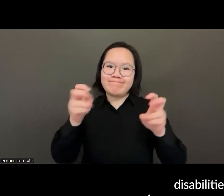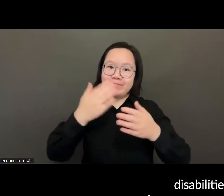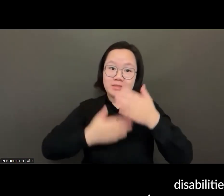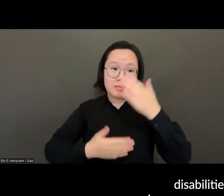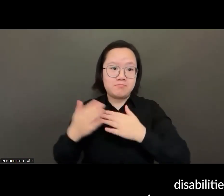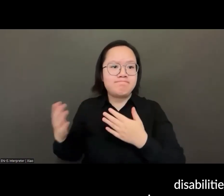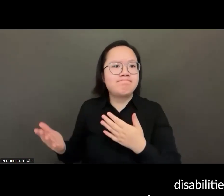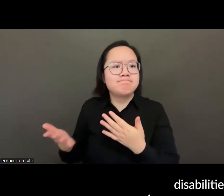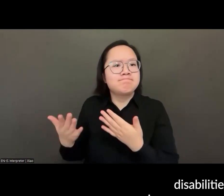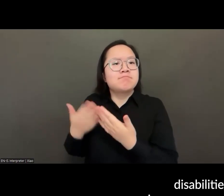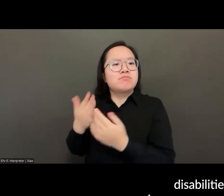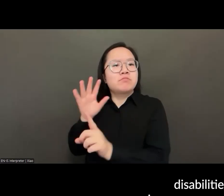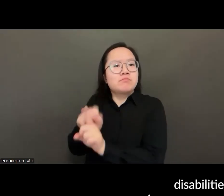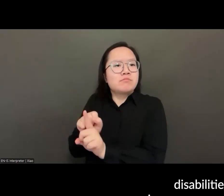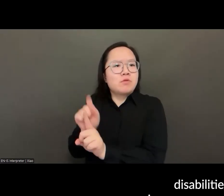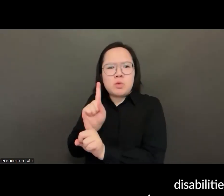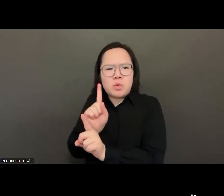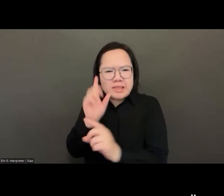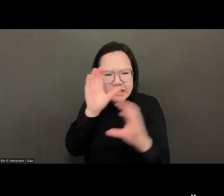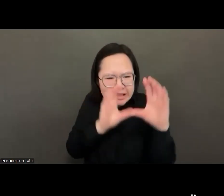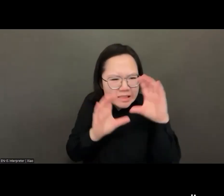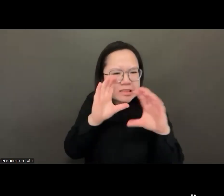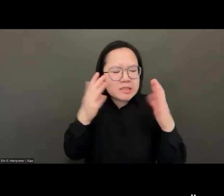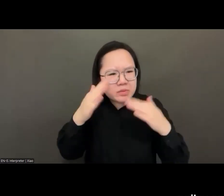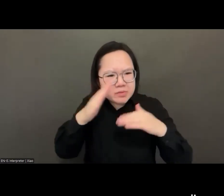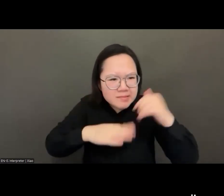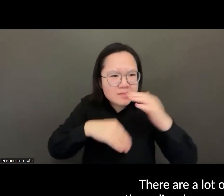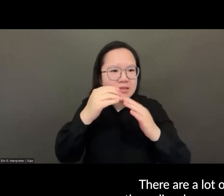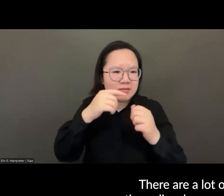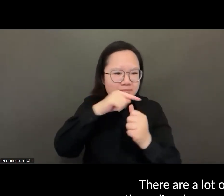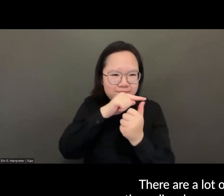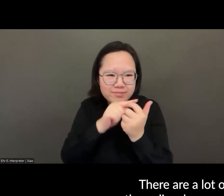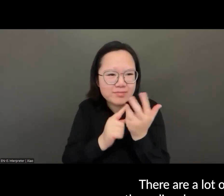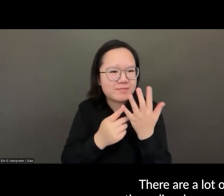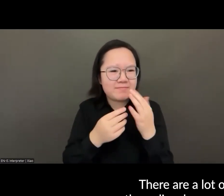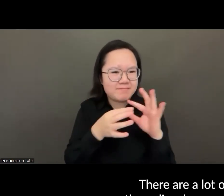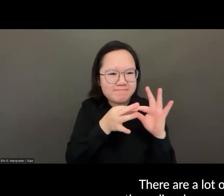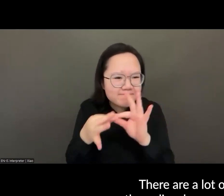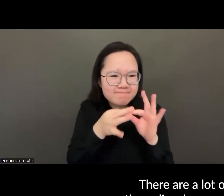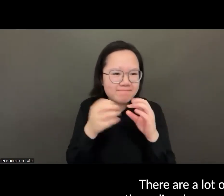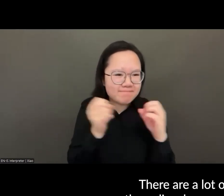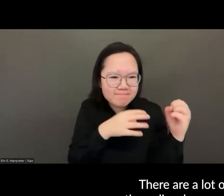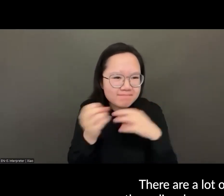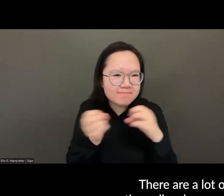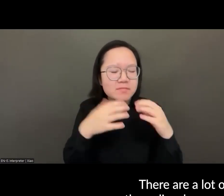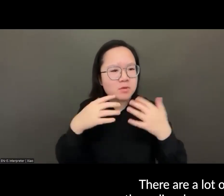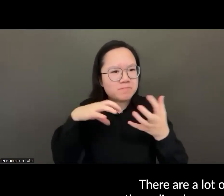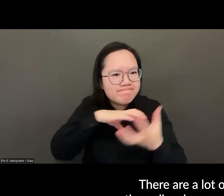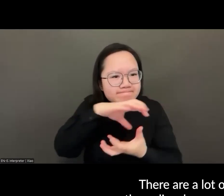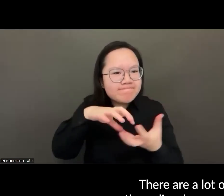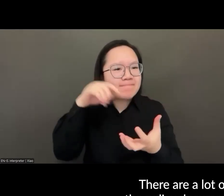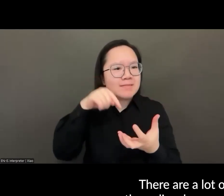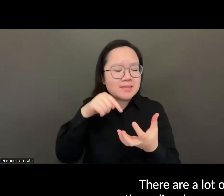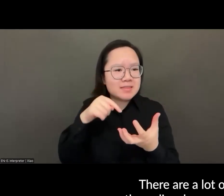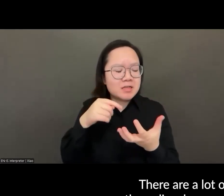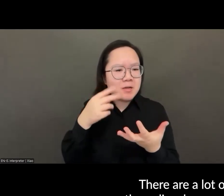requires every one of us to move beyond policy commitments. There are a lot of documents, the policy